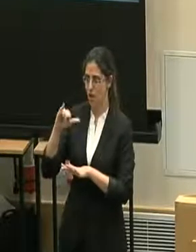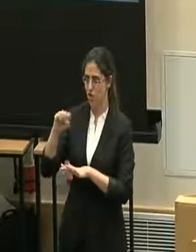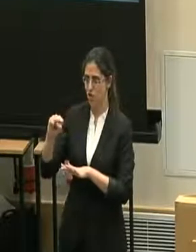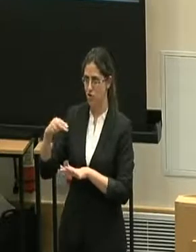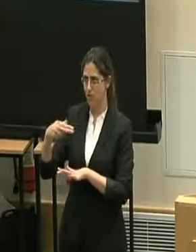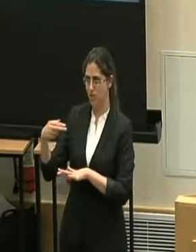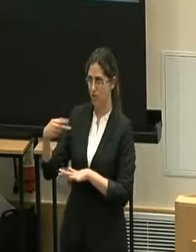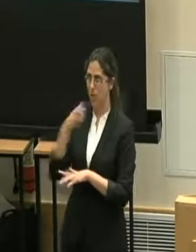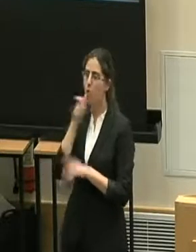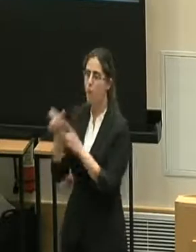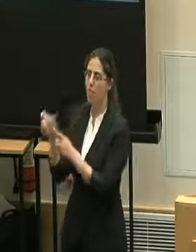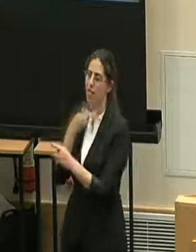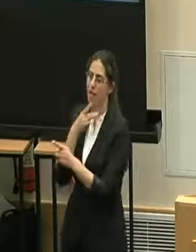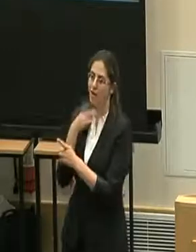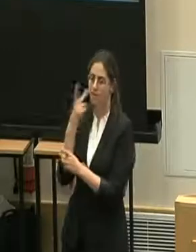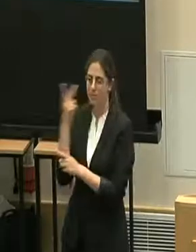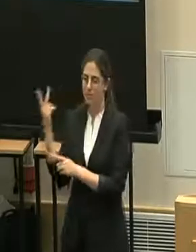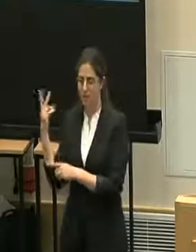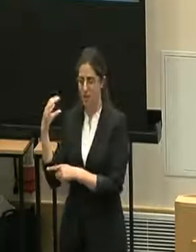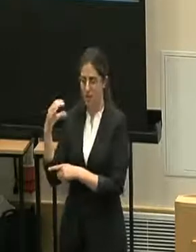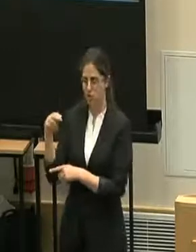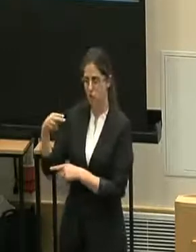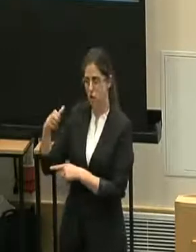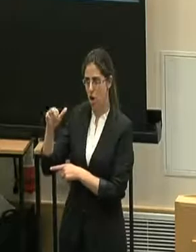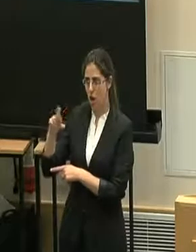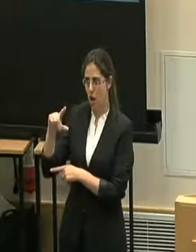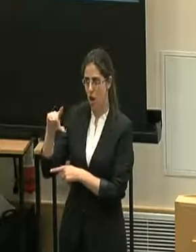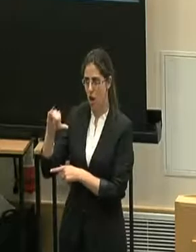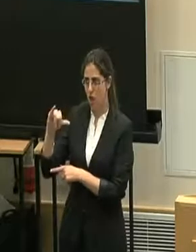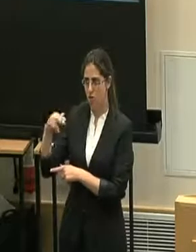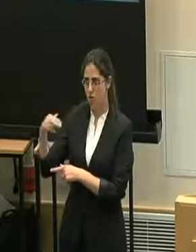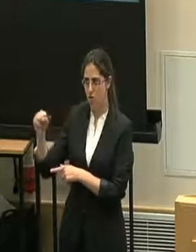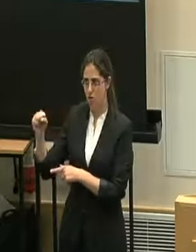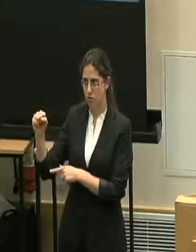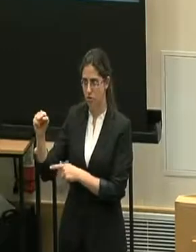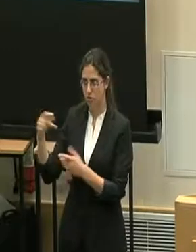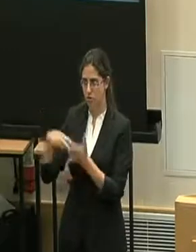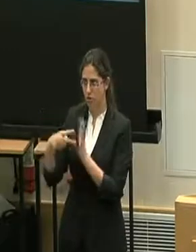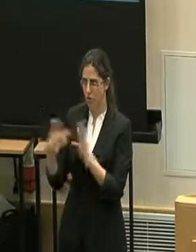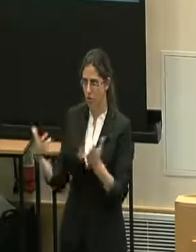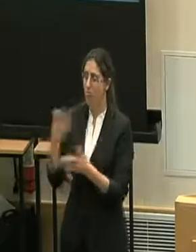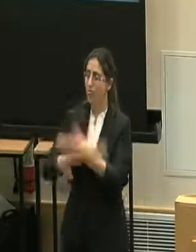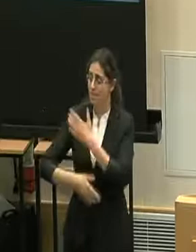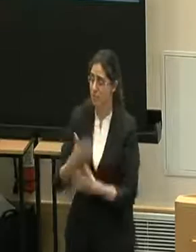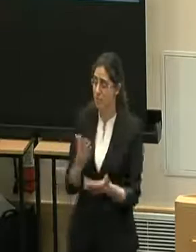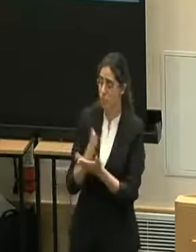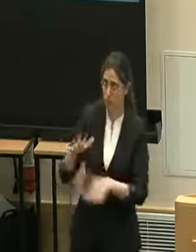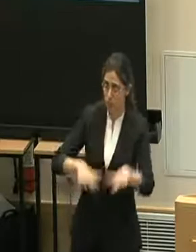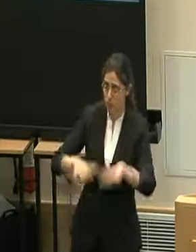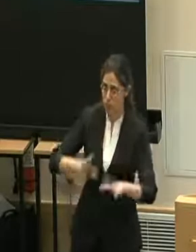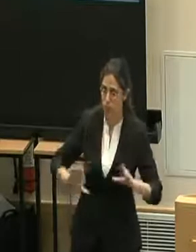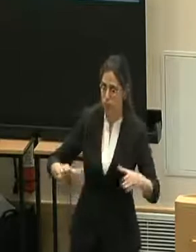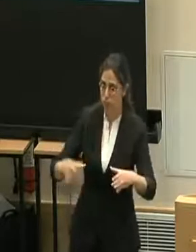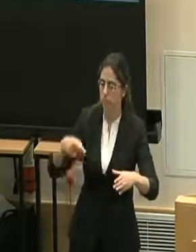Exactly right. By churlish, I mean the disability rights movement has been the